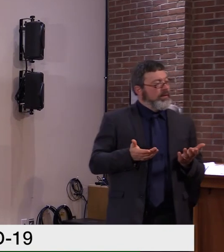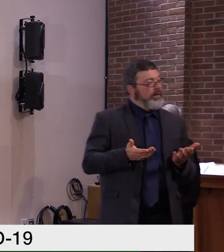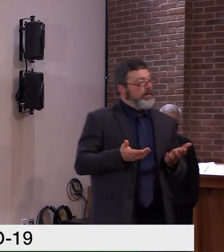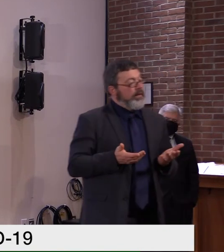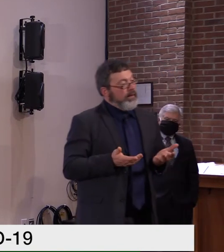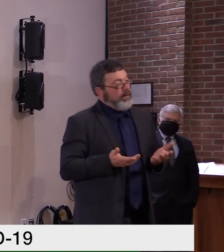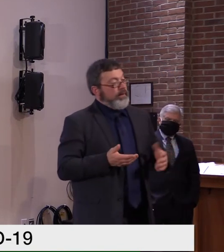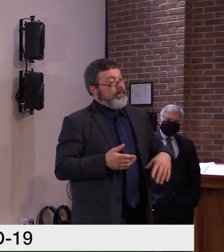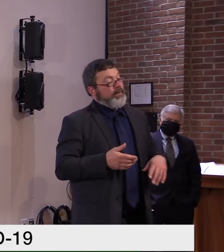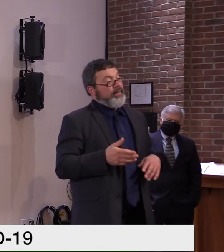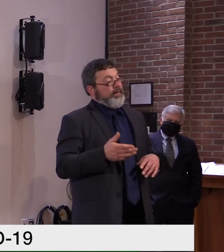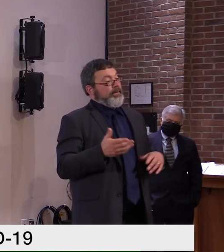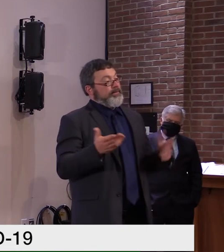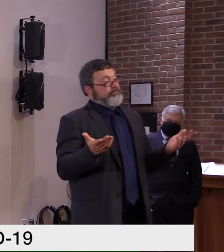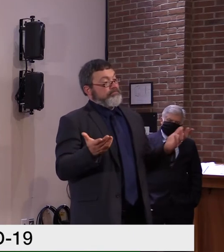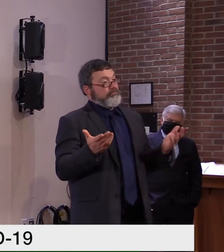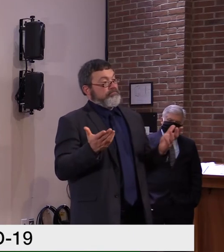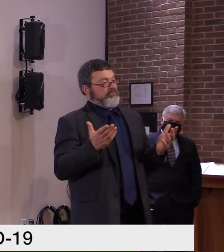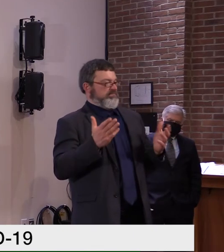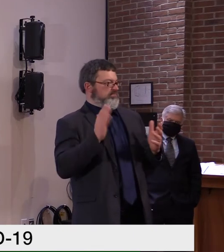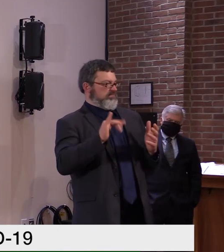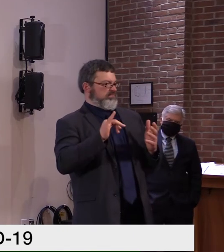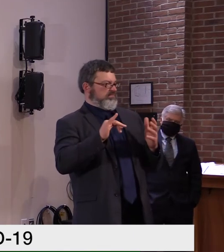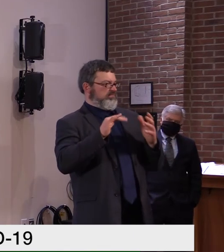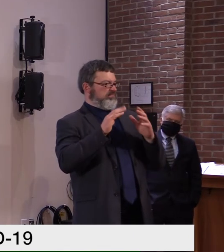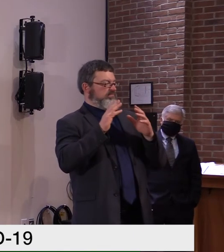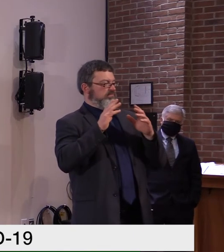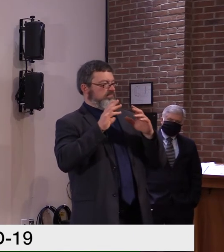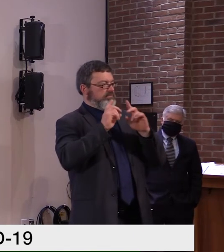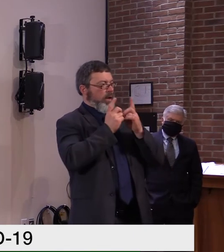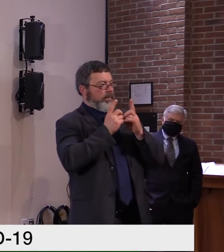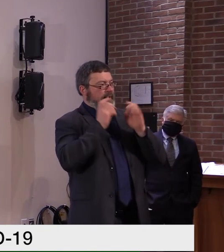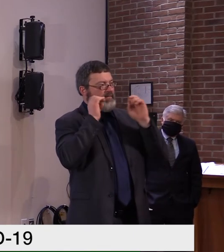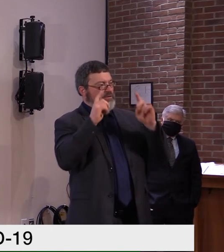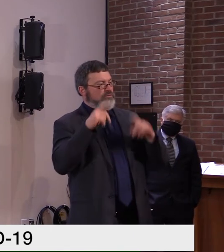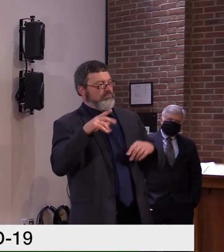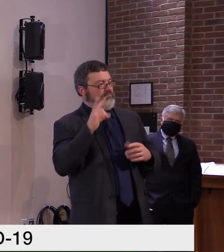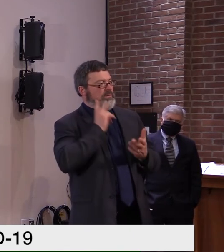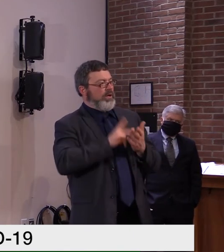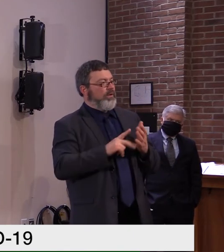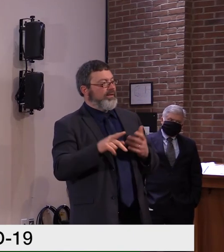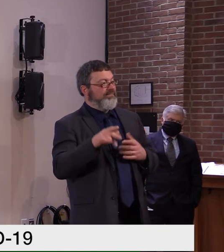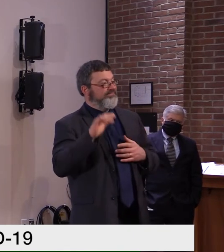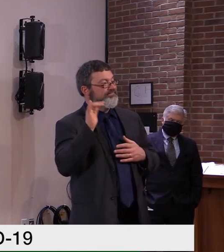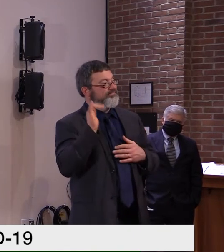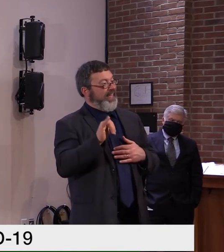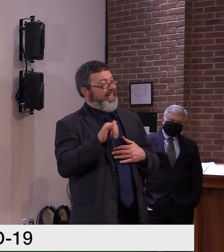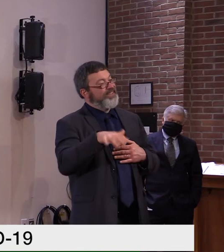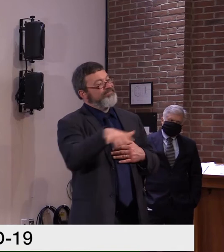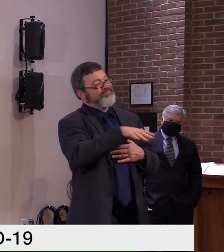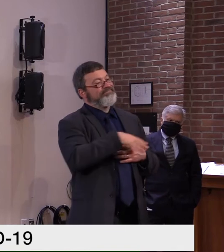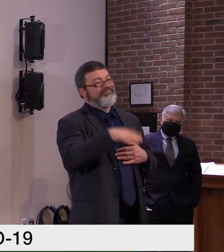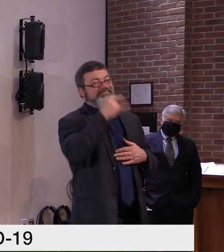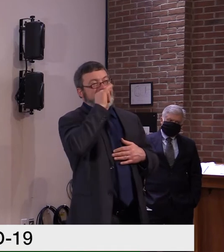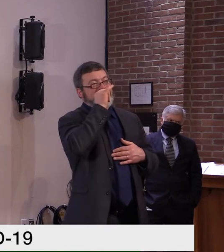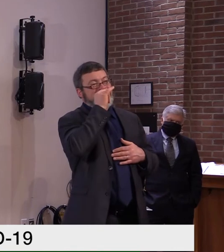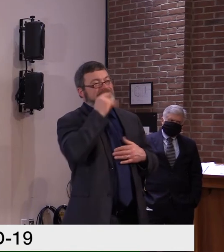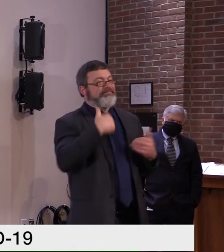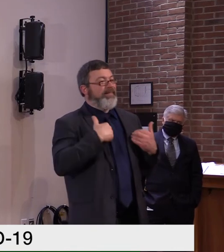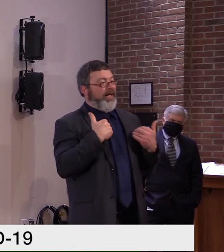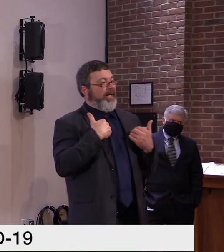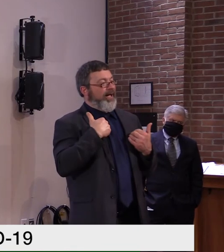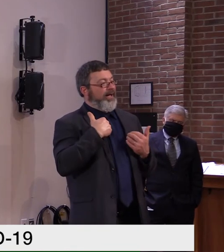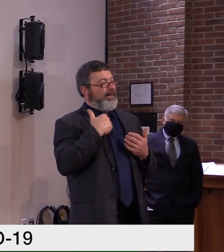that is the sort of default anyway, particularly for the younger students. Parents are asked to take those questionnaires on behalf of students,